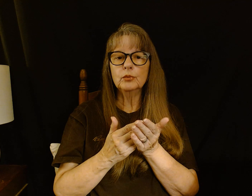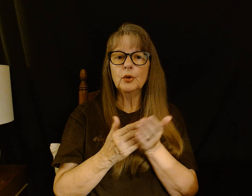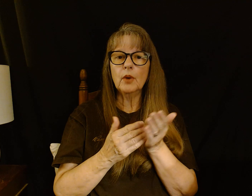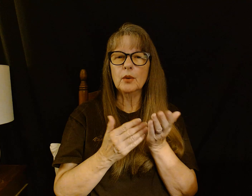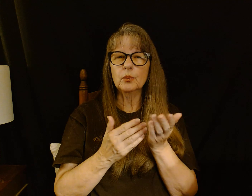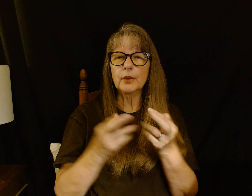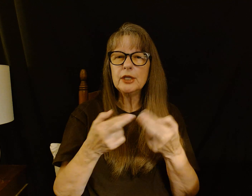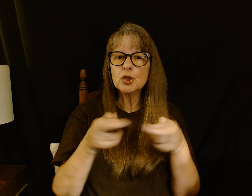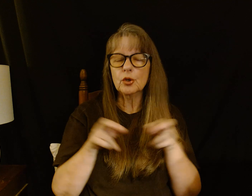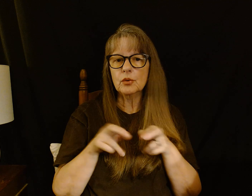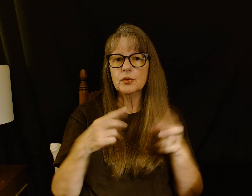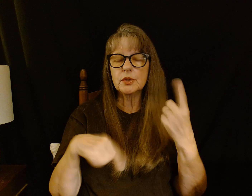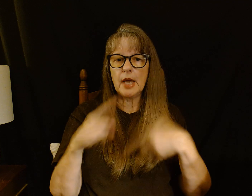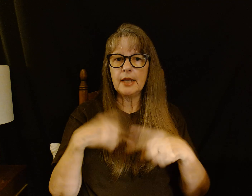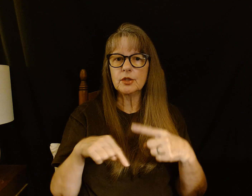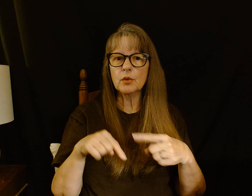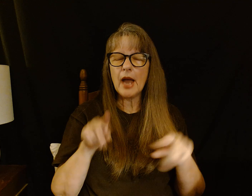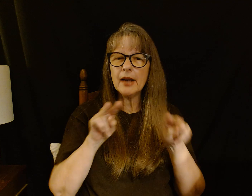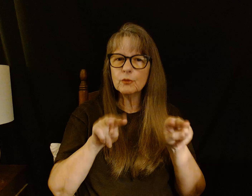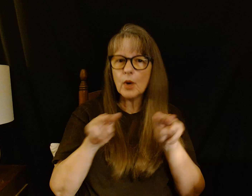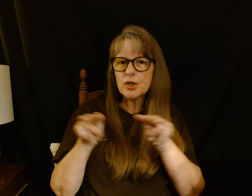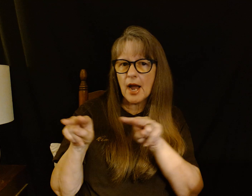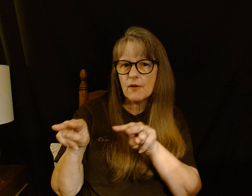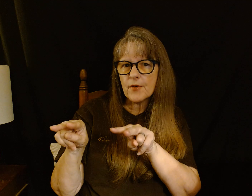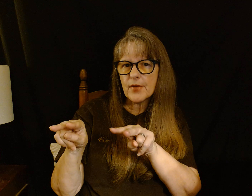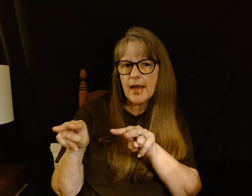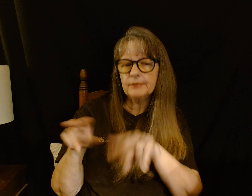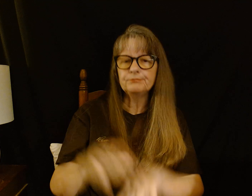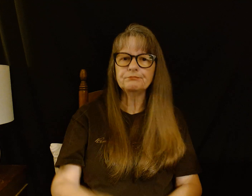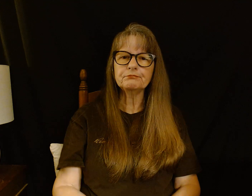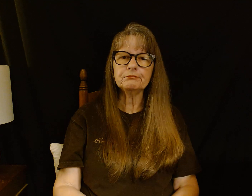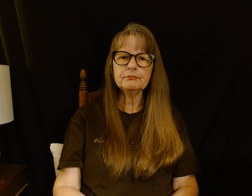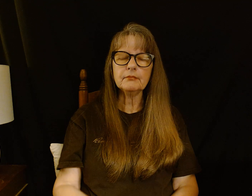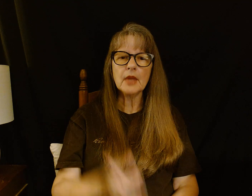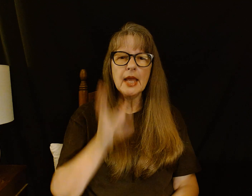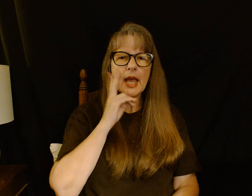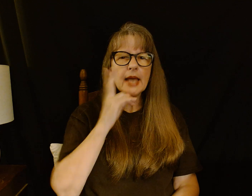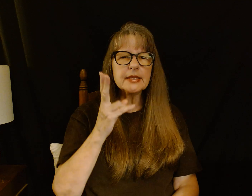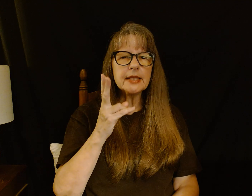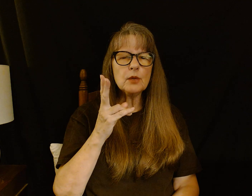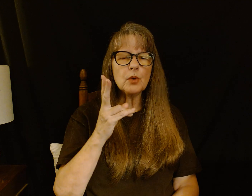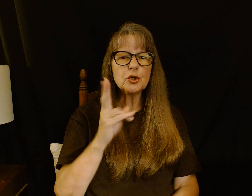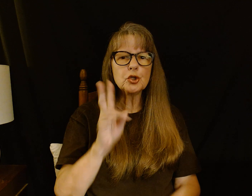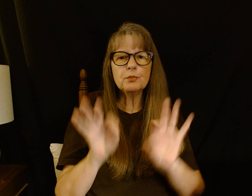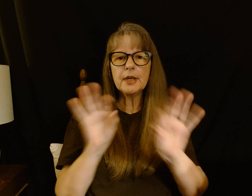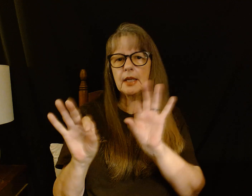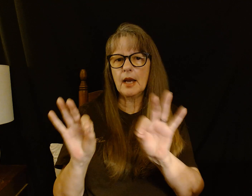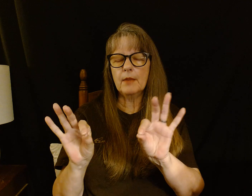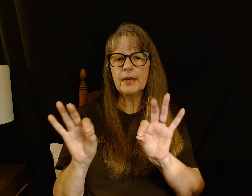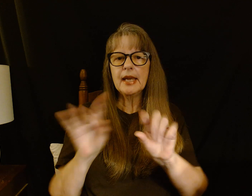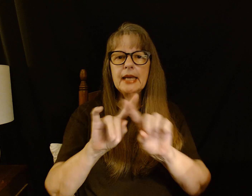a regional sign. So kind of watch out for that and see what you pick up in the